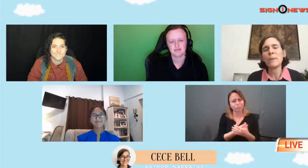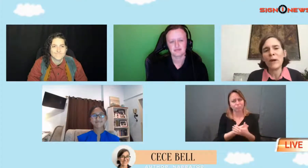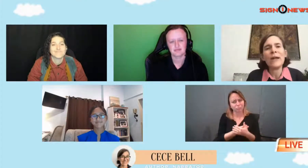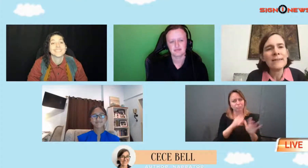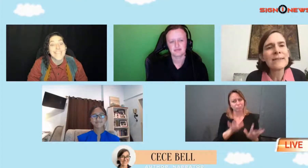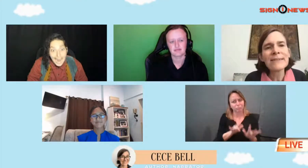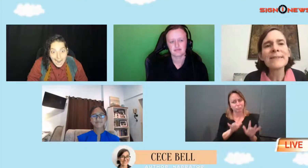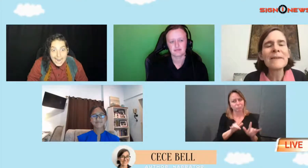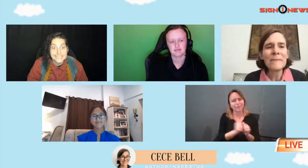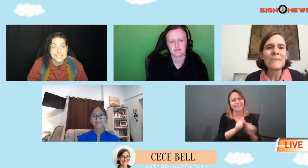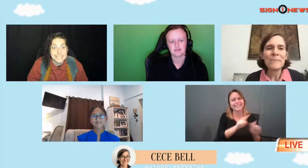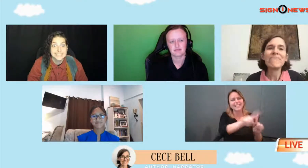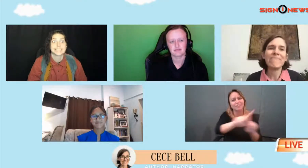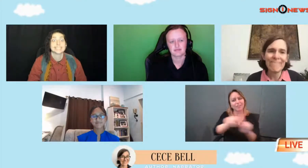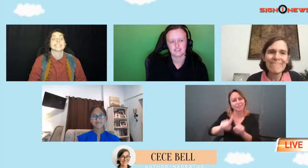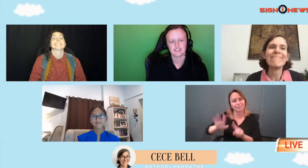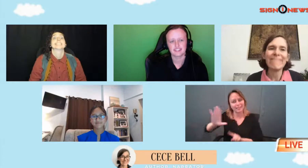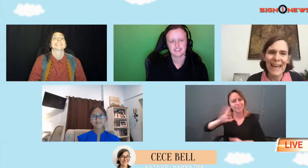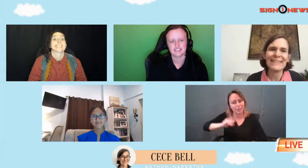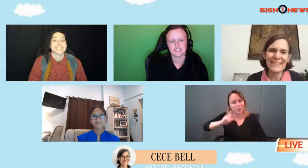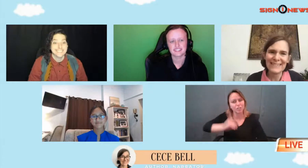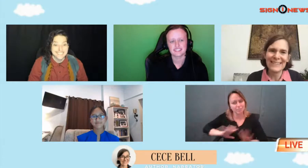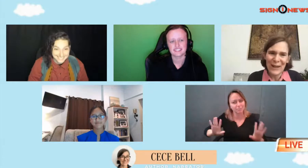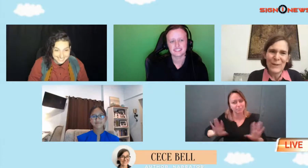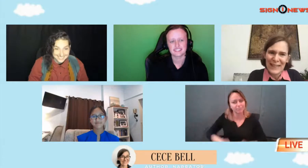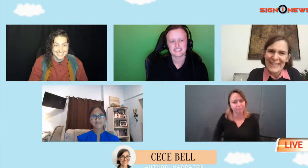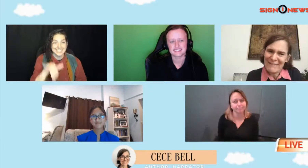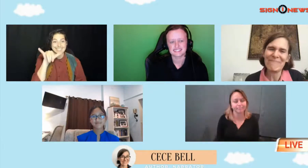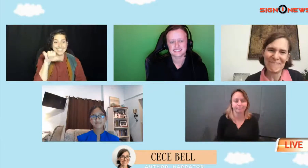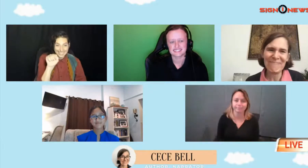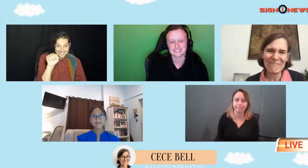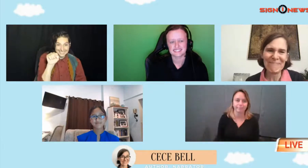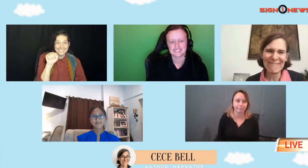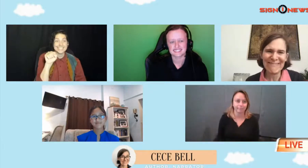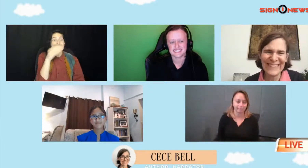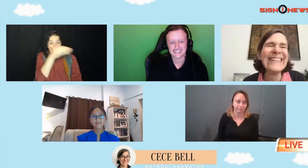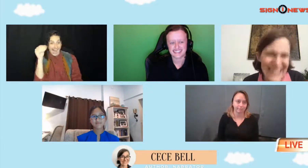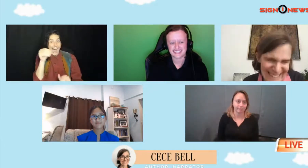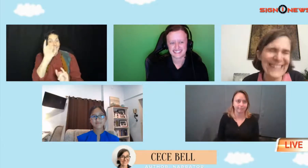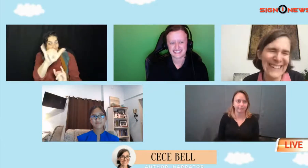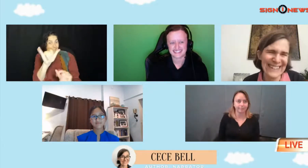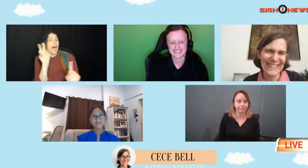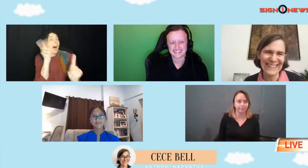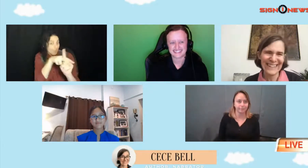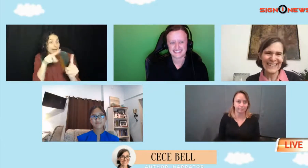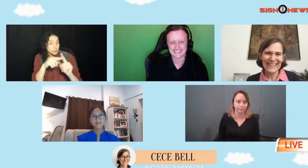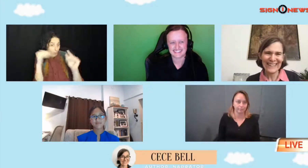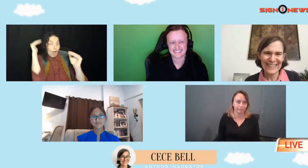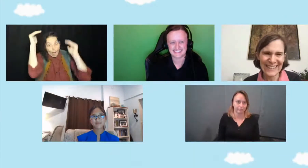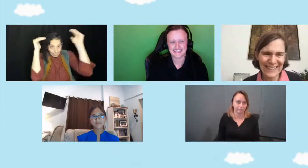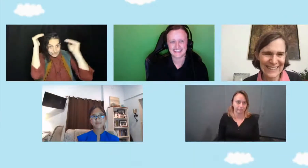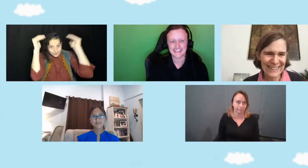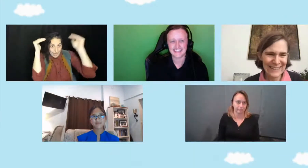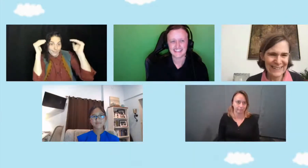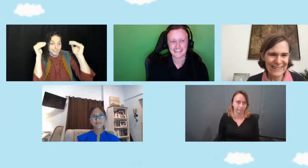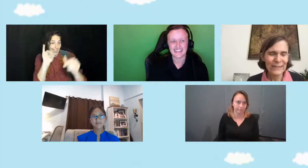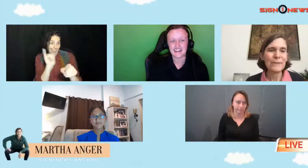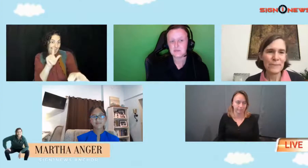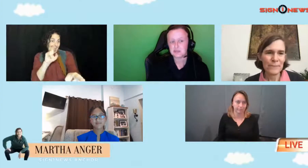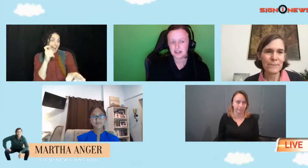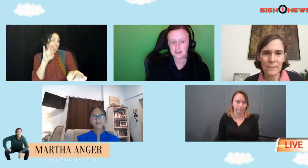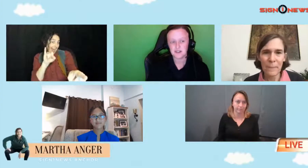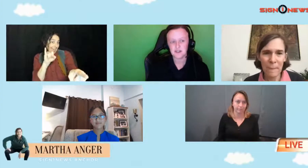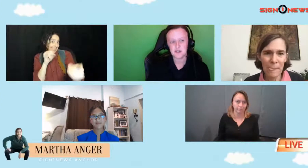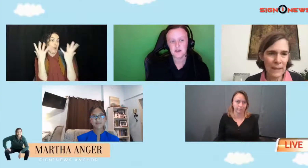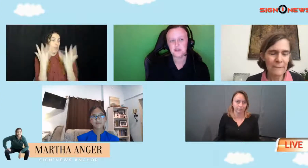different experiences. Mm-hmm. Yeah, totally. Yes. And